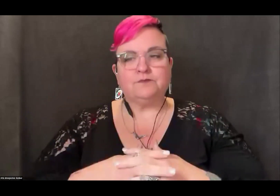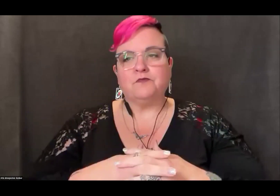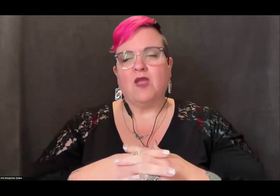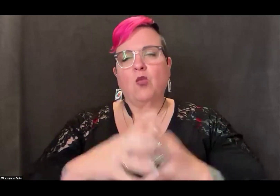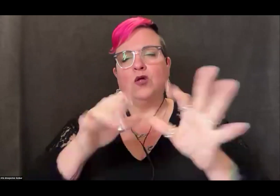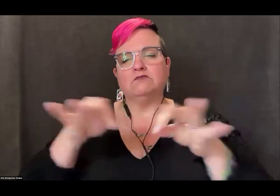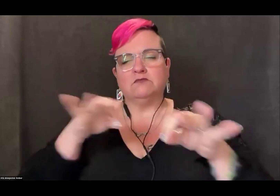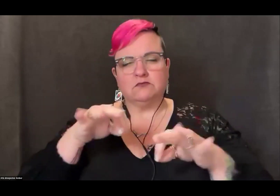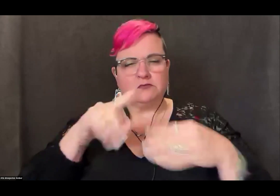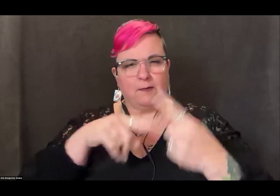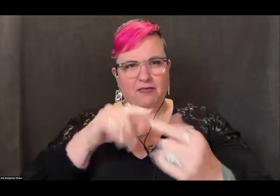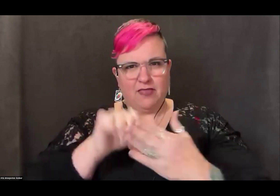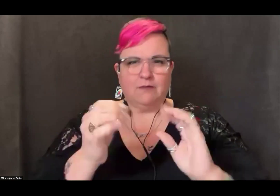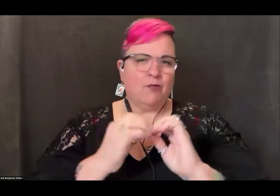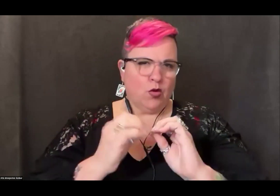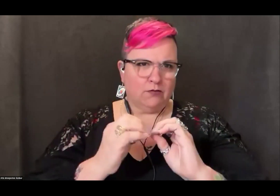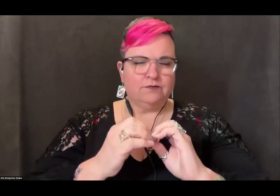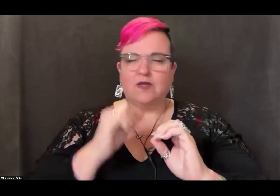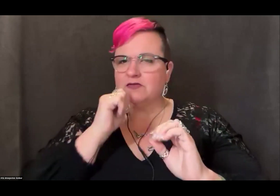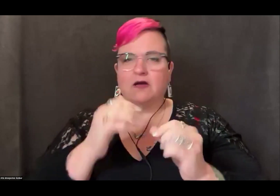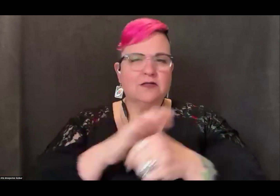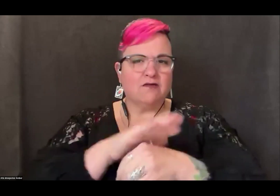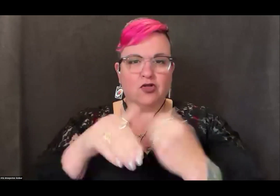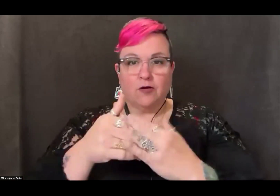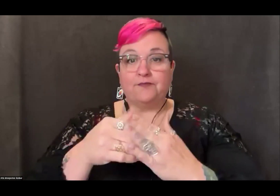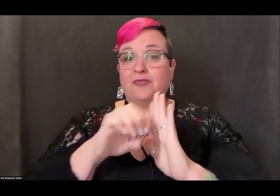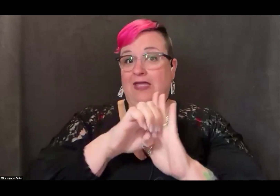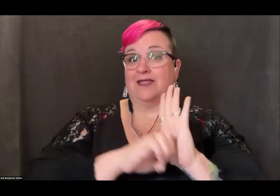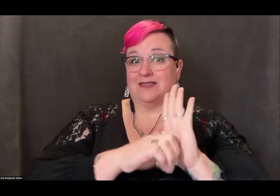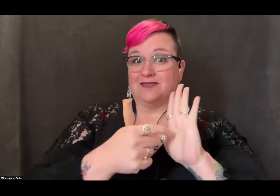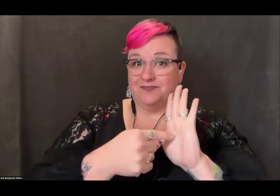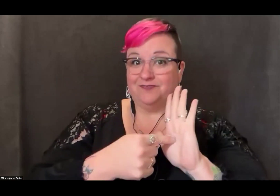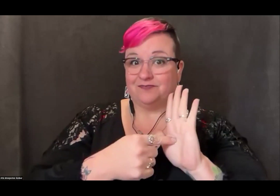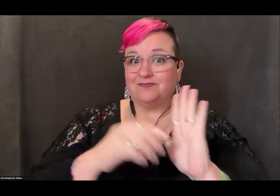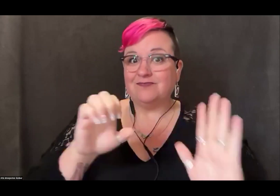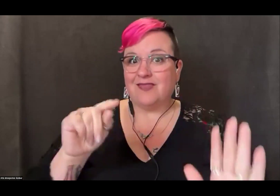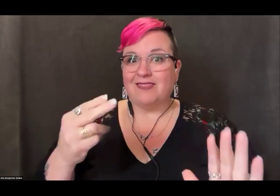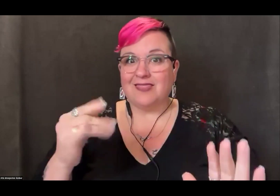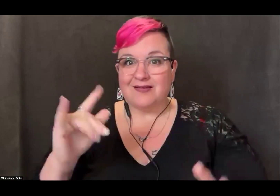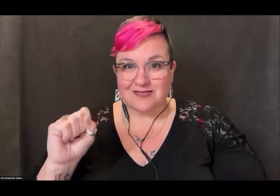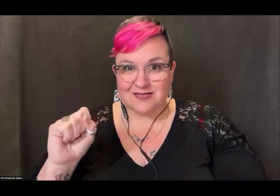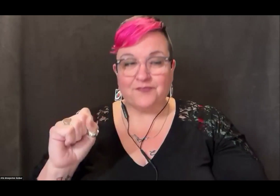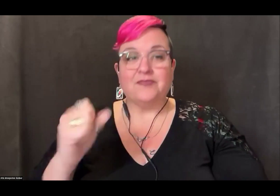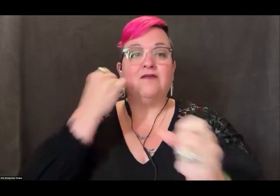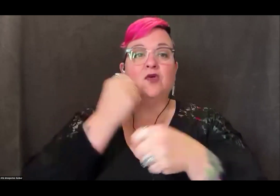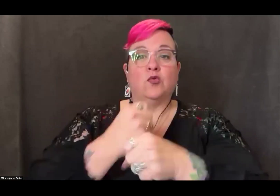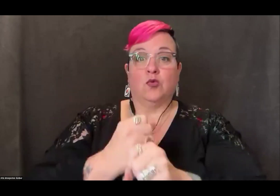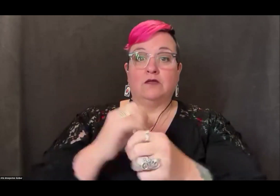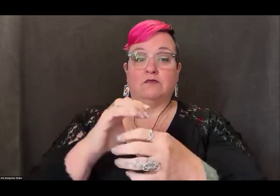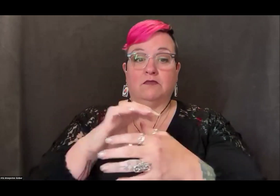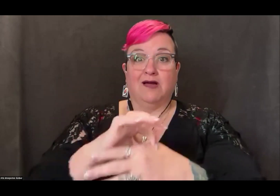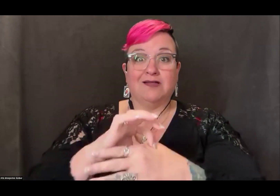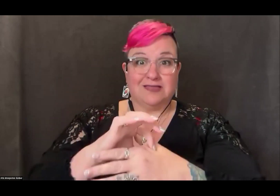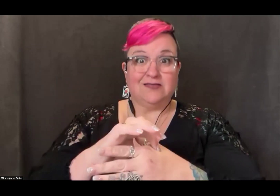on that here, which I didn't get to cover, is ethics. Um, when you're producing content